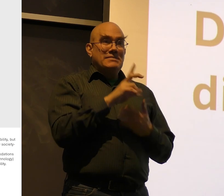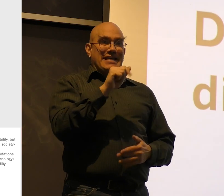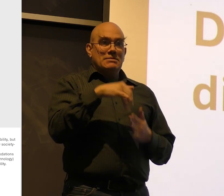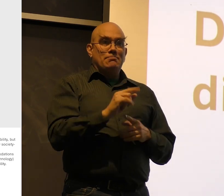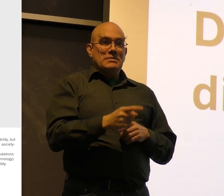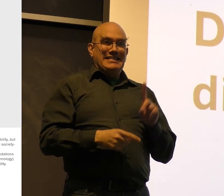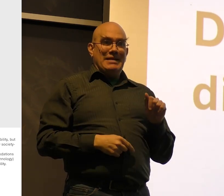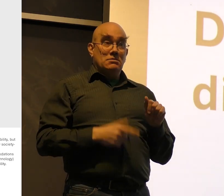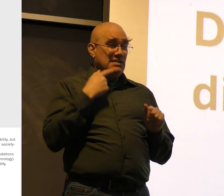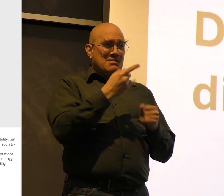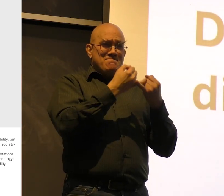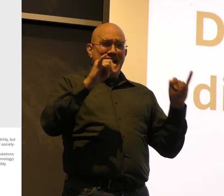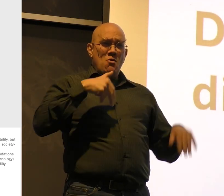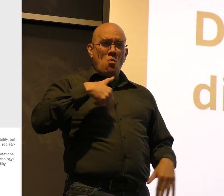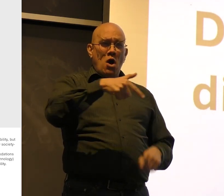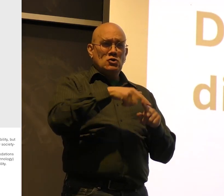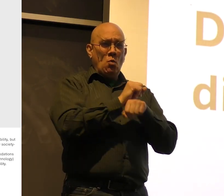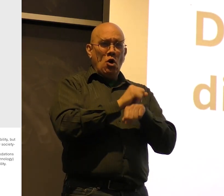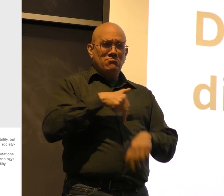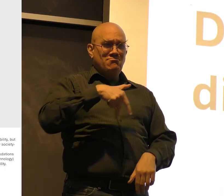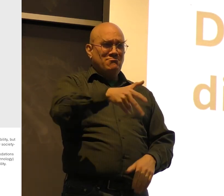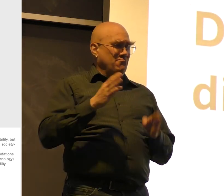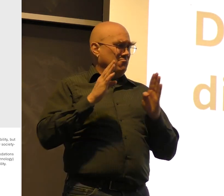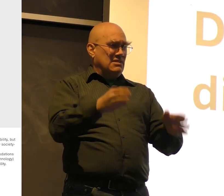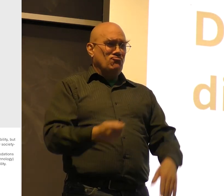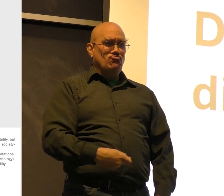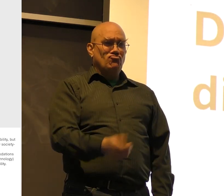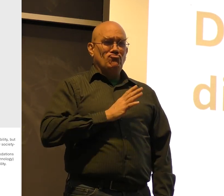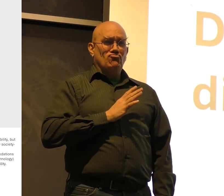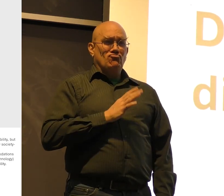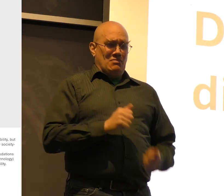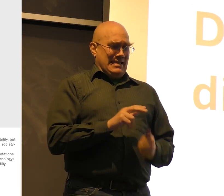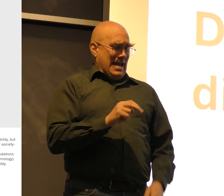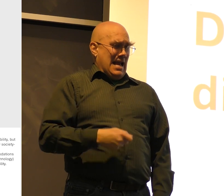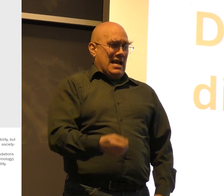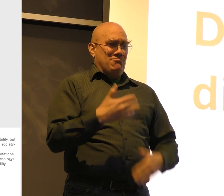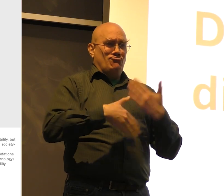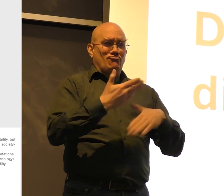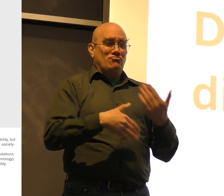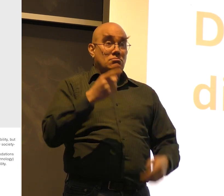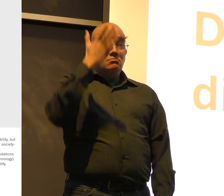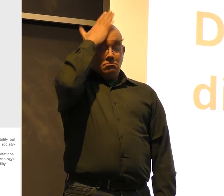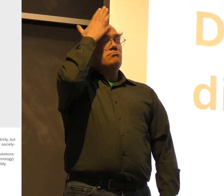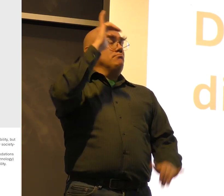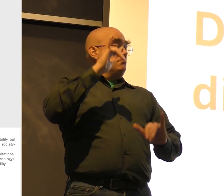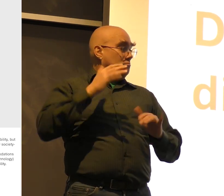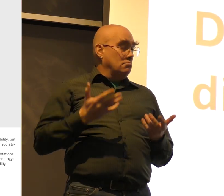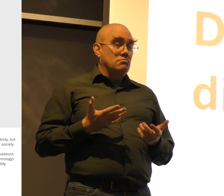head in that moment if they become disabled. When they're walking on the street, typically they would not feel disabled until they hit